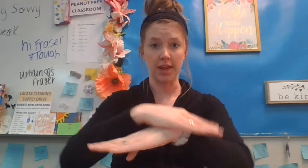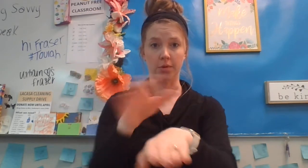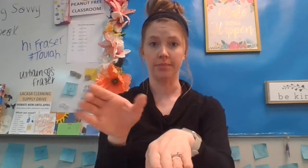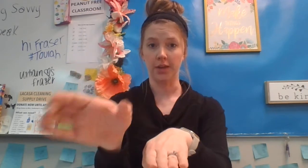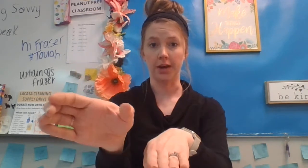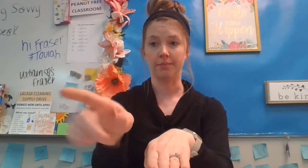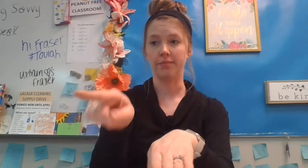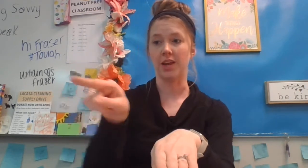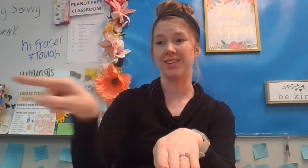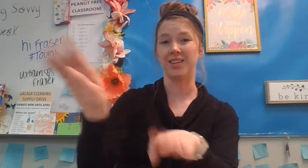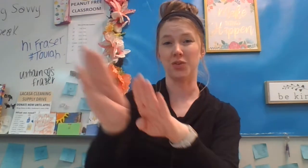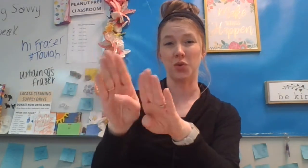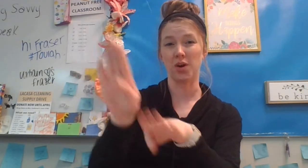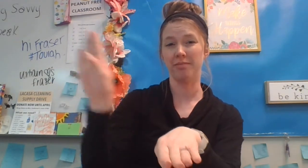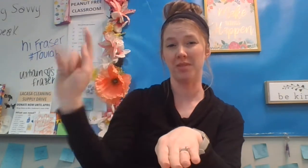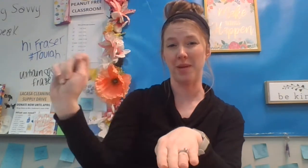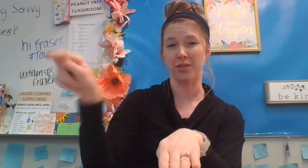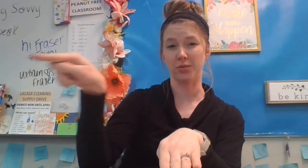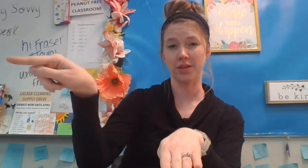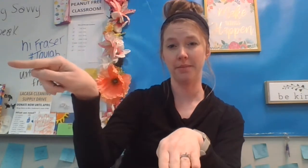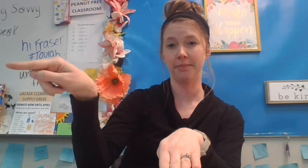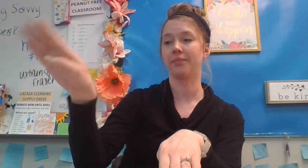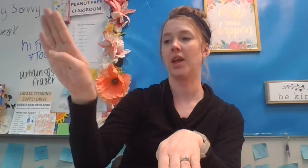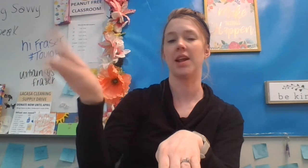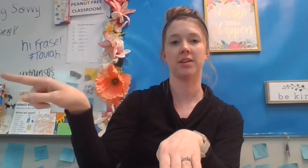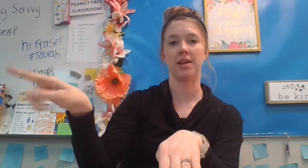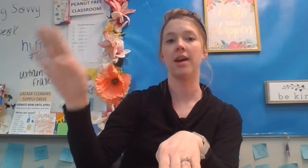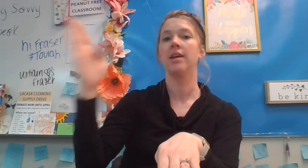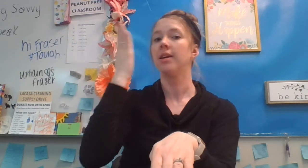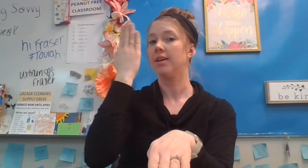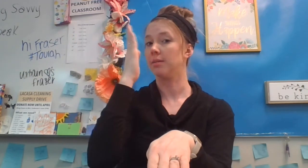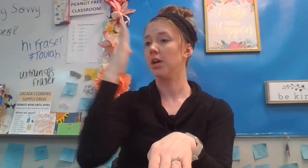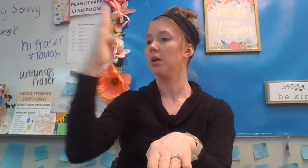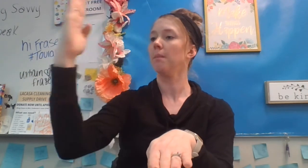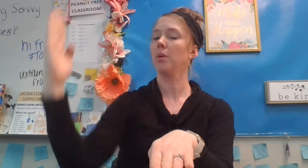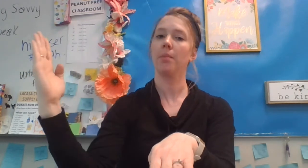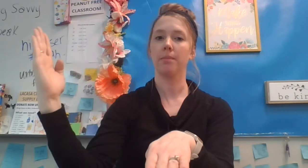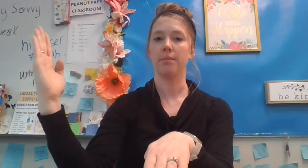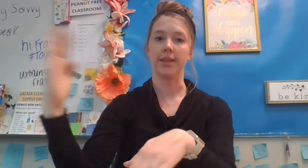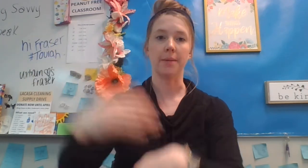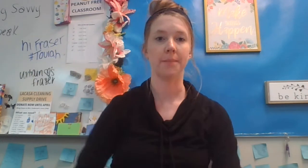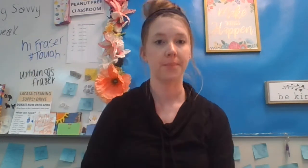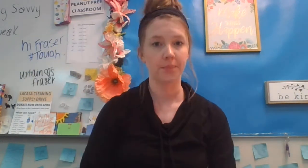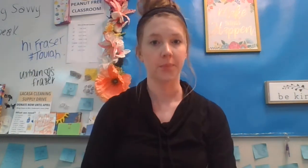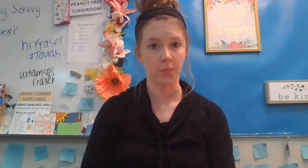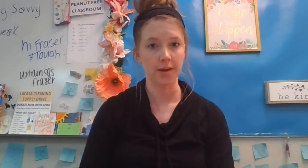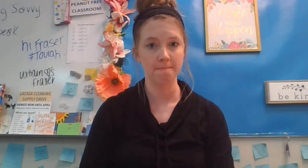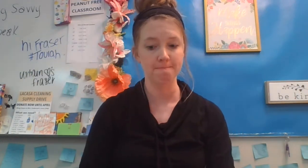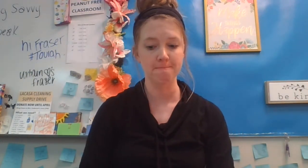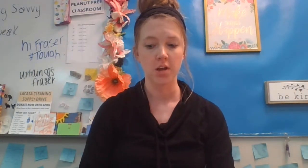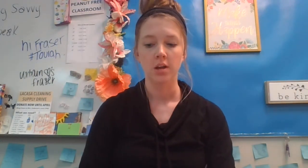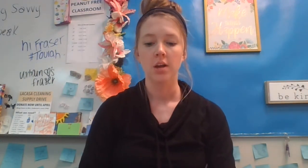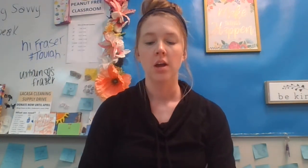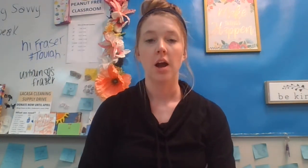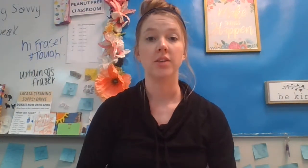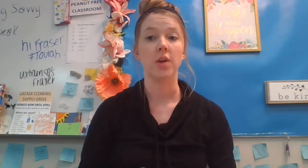table here. Then I said there's a door, the bathroom's right there, and next to that is a mirror, boop, right there. Okay? All right, so now